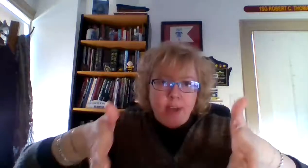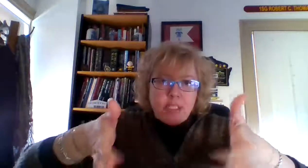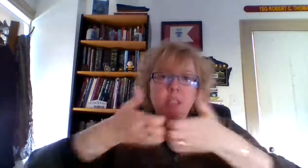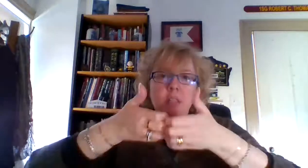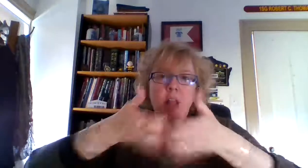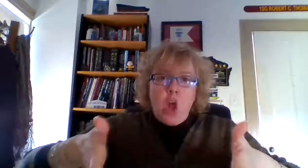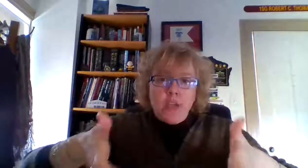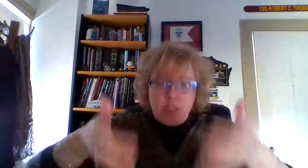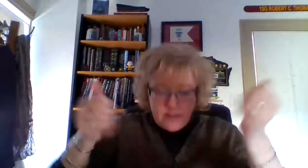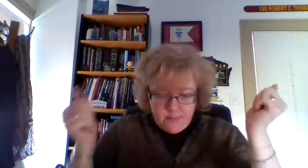Lost.